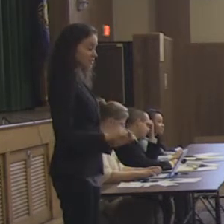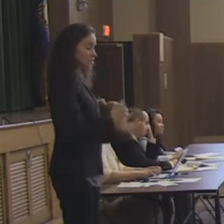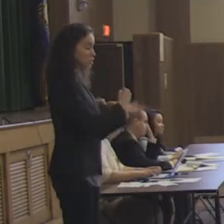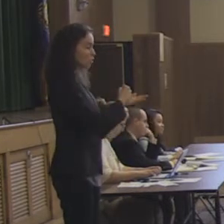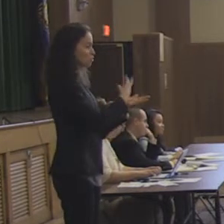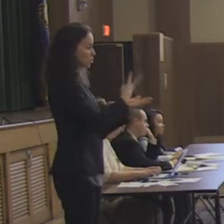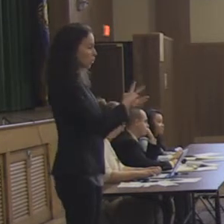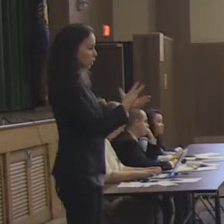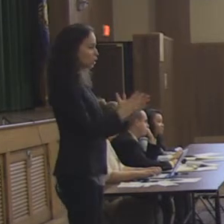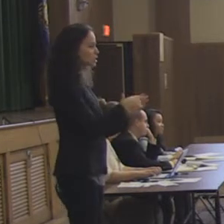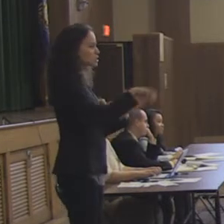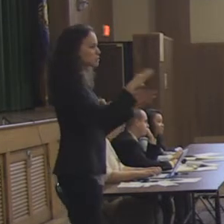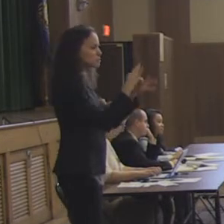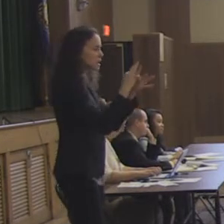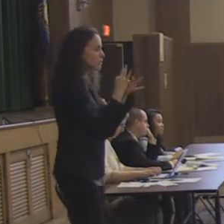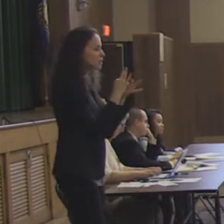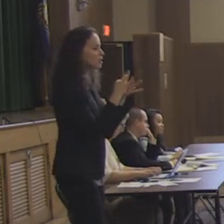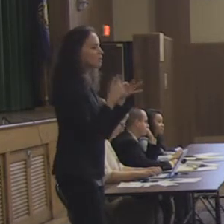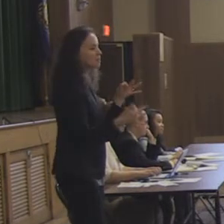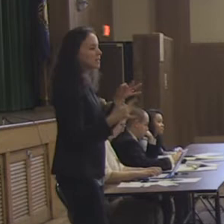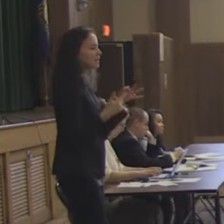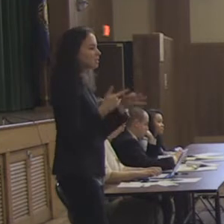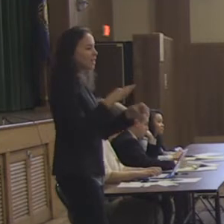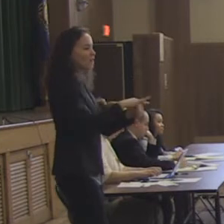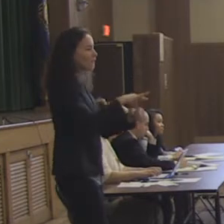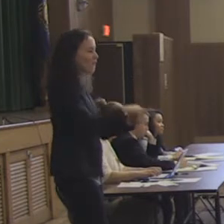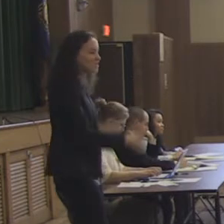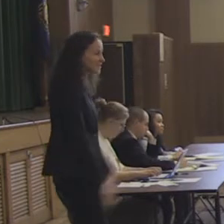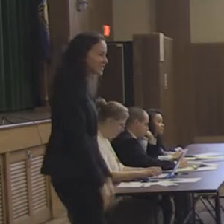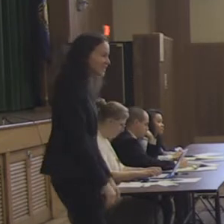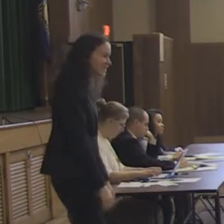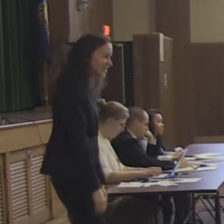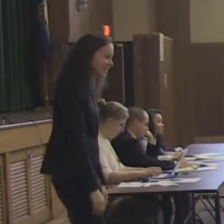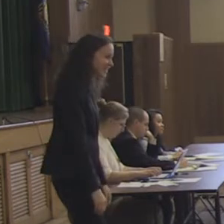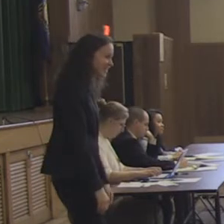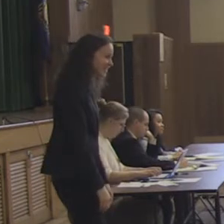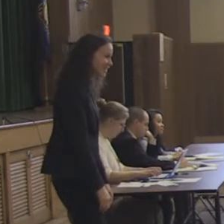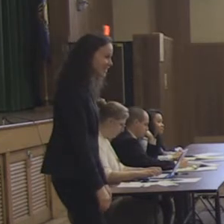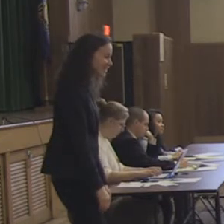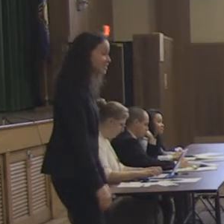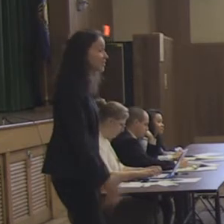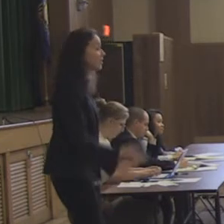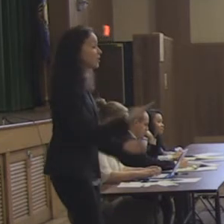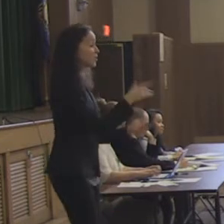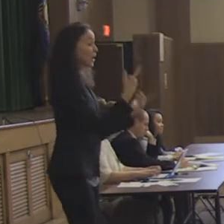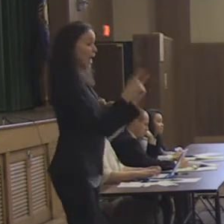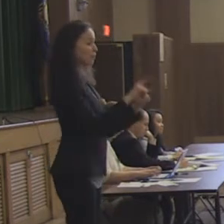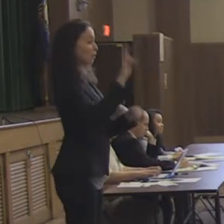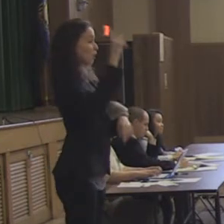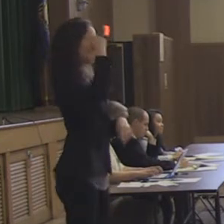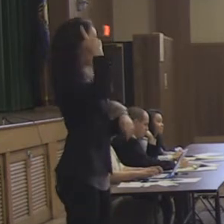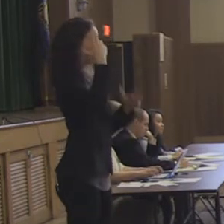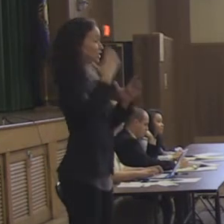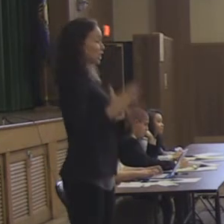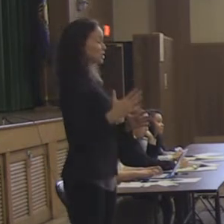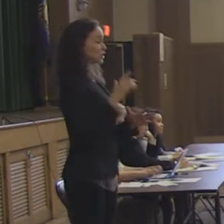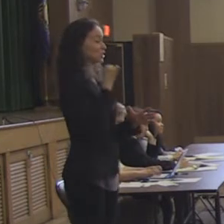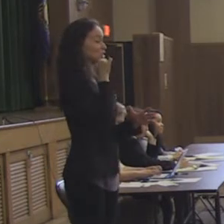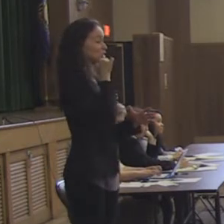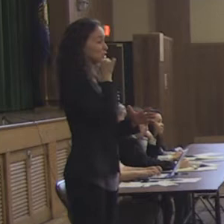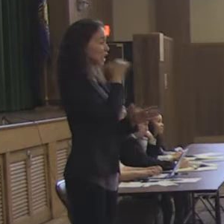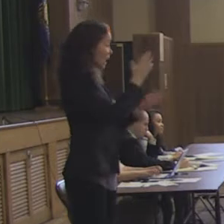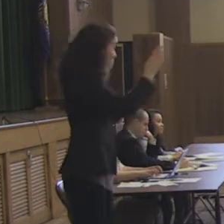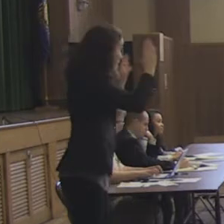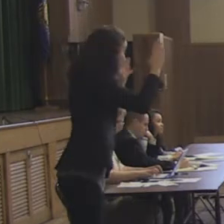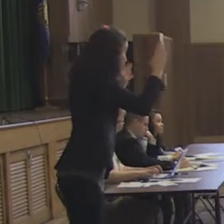workers are talking about, they usually don't vote. So what happens is the politicians aren't listening because they're